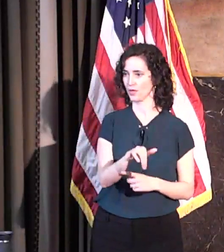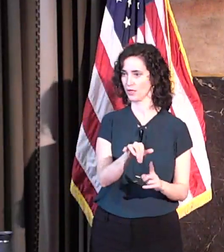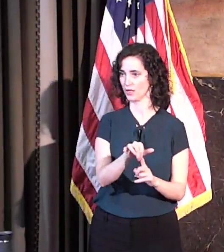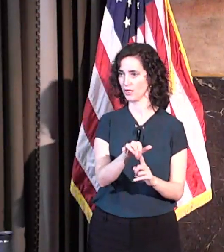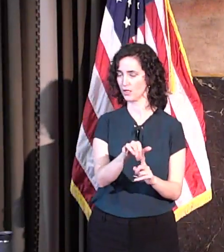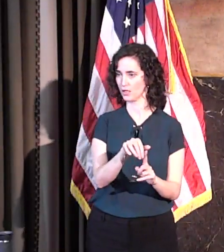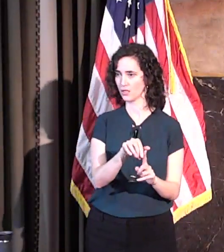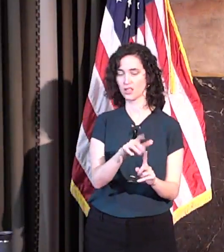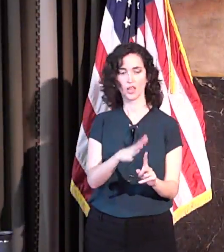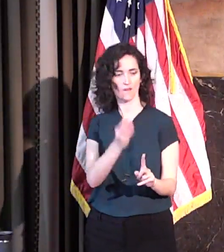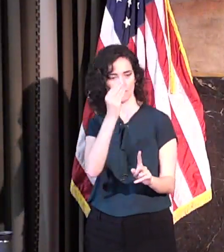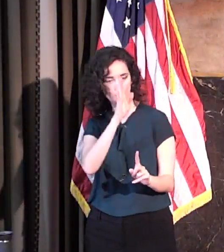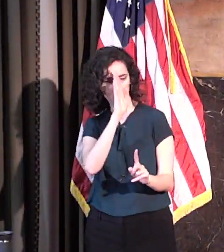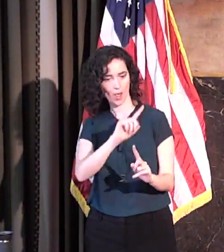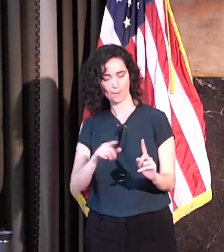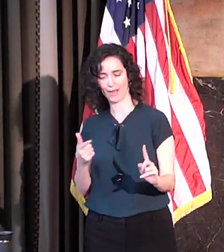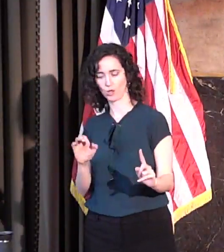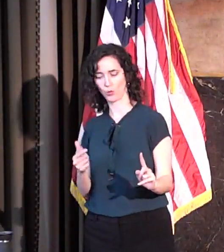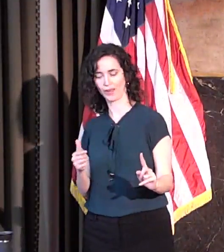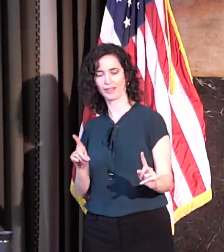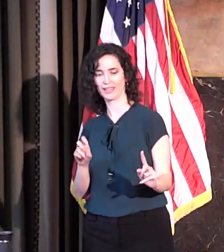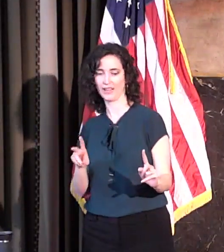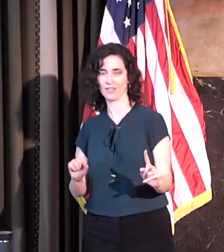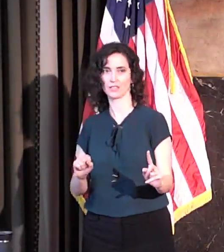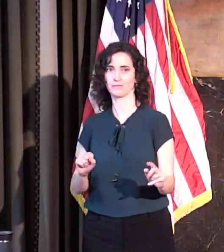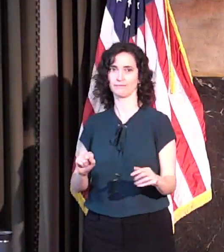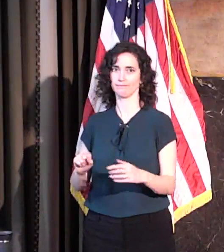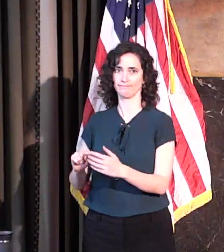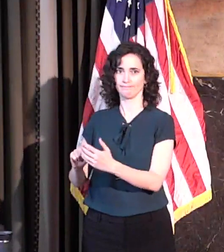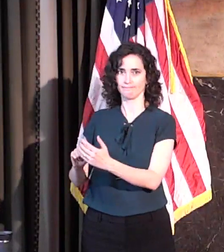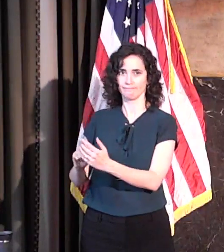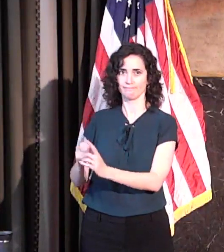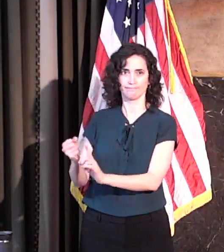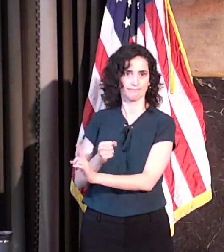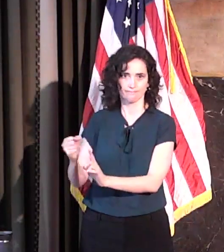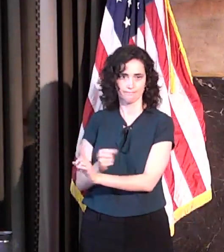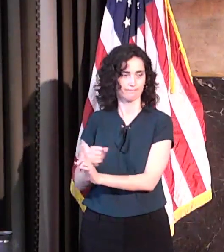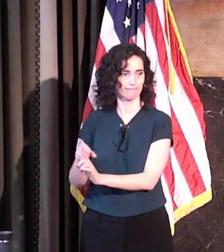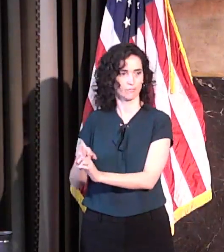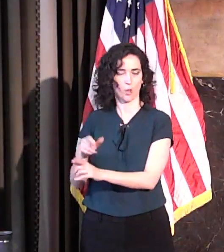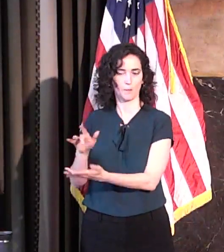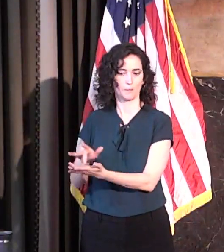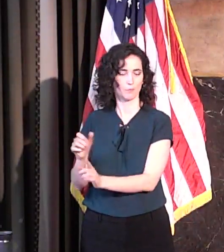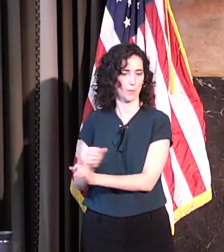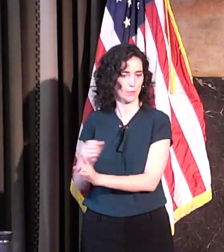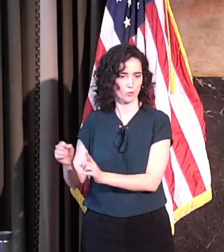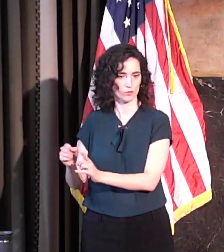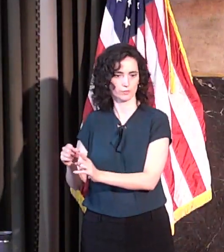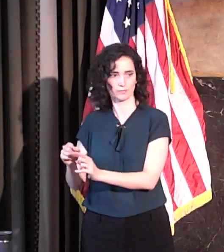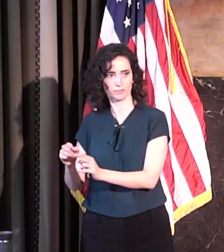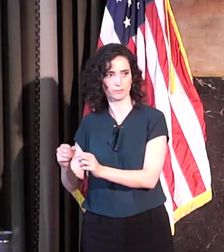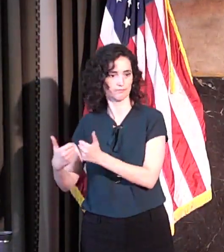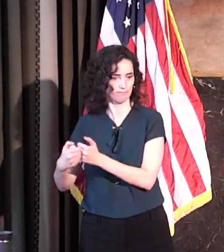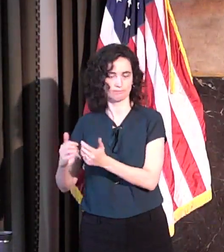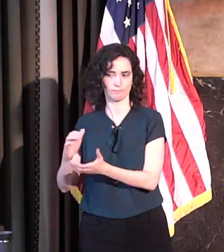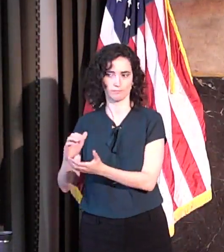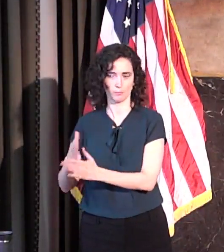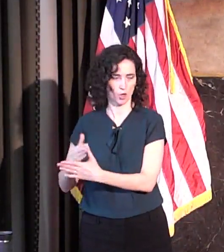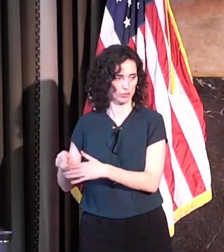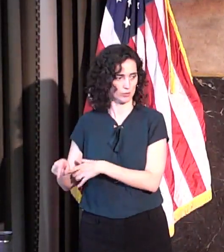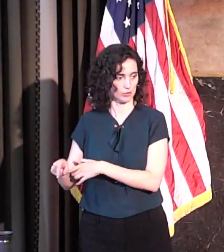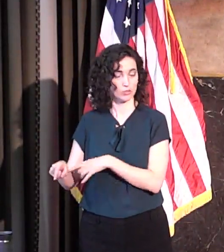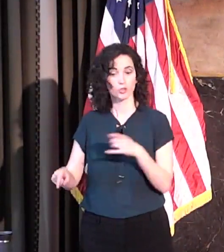Drake Davis, I guess, engaging in domestic violence and not reporting it as he should. Do you believe Verge Osbury should still be